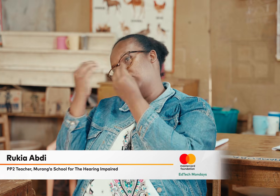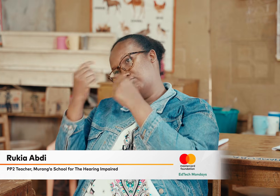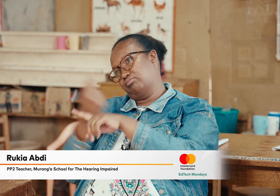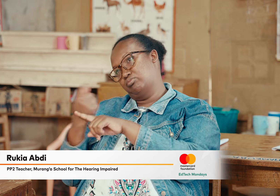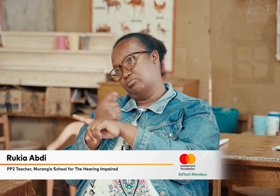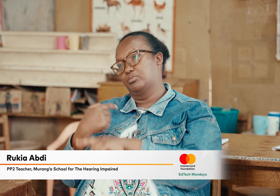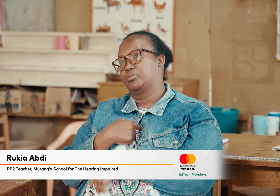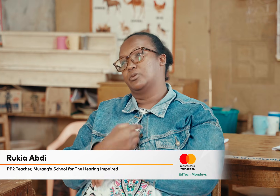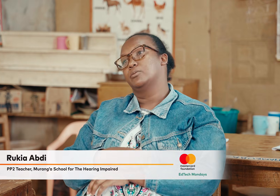by eKitabu.